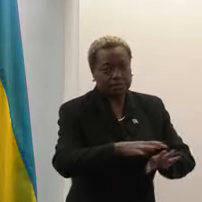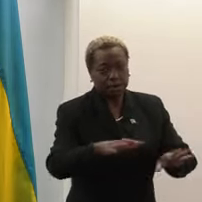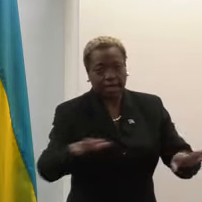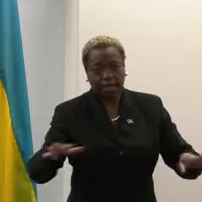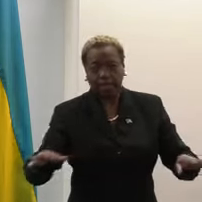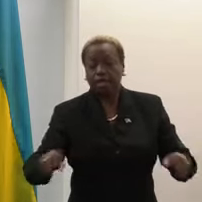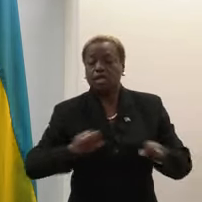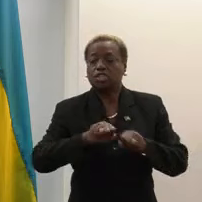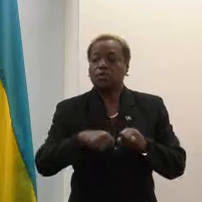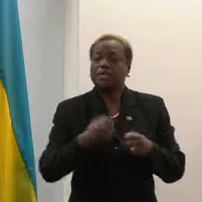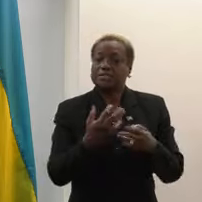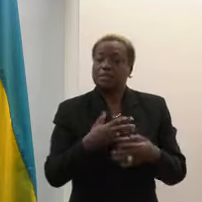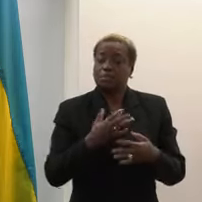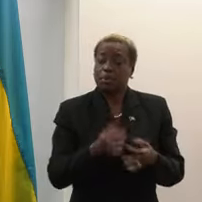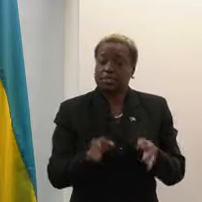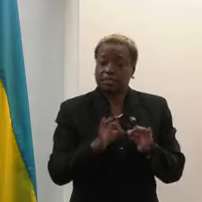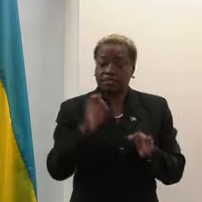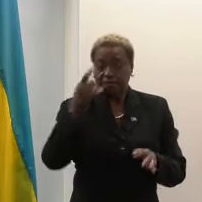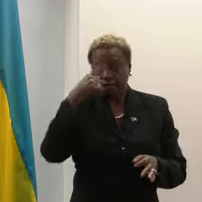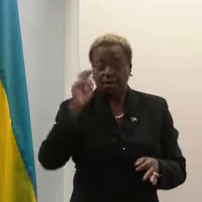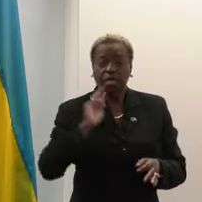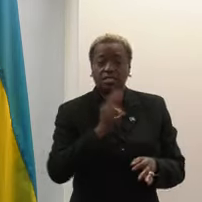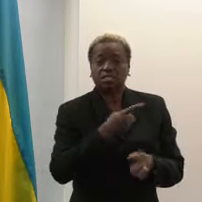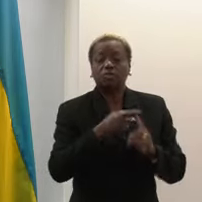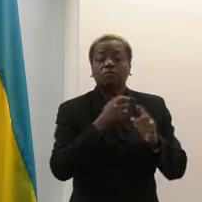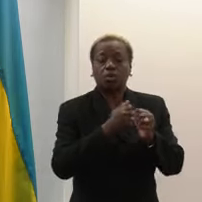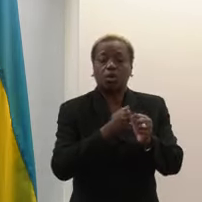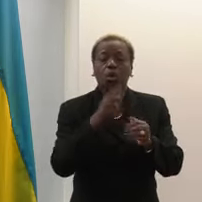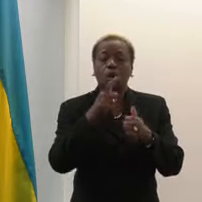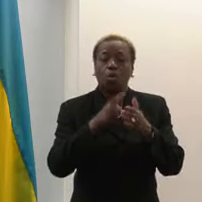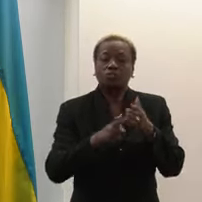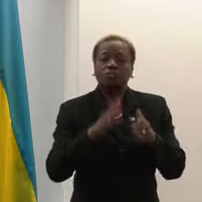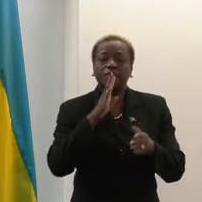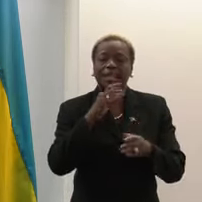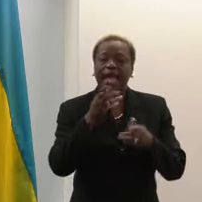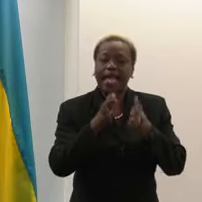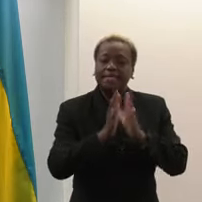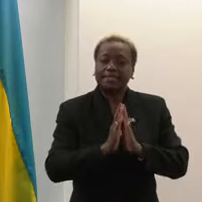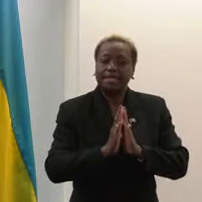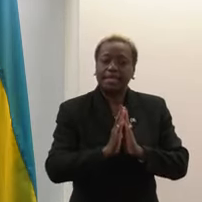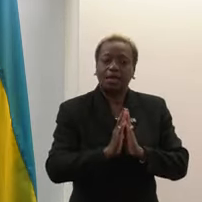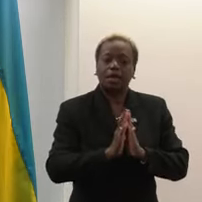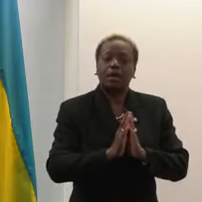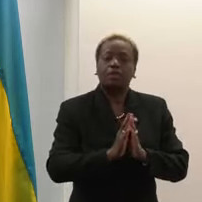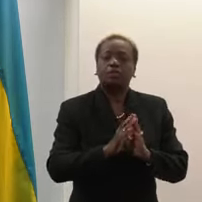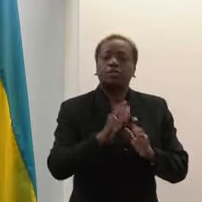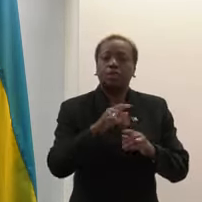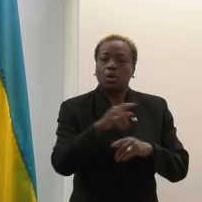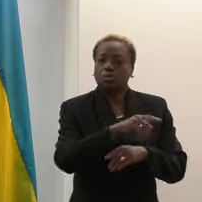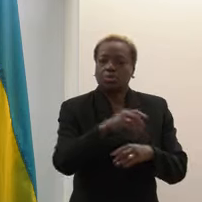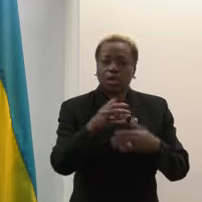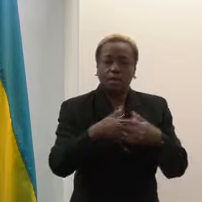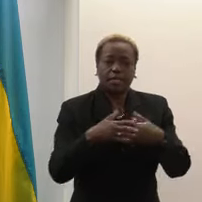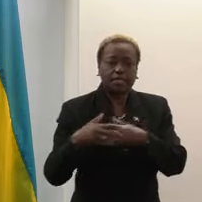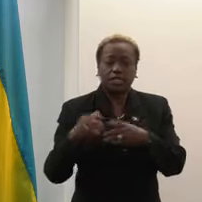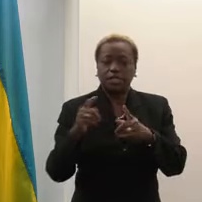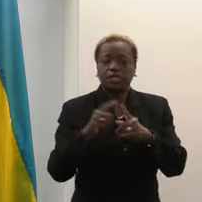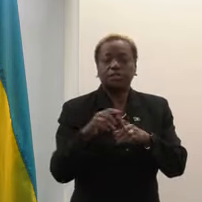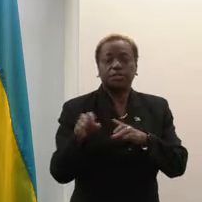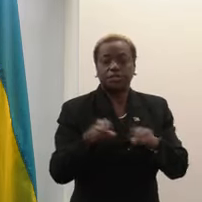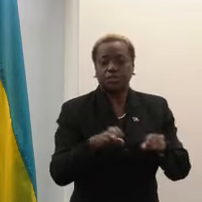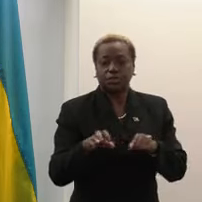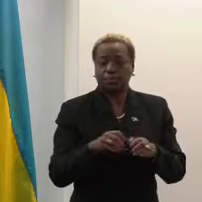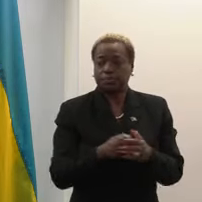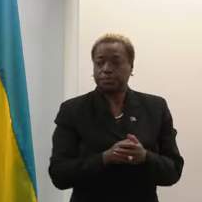follow what we have been asking persons to do to diminish the likelihood of persons becoming